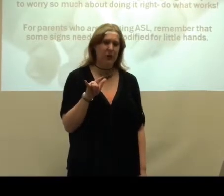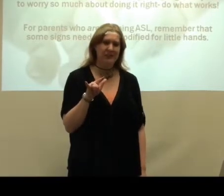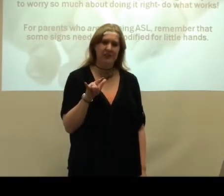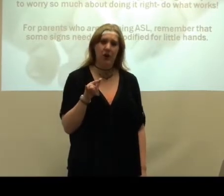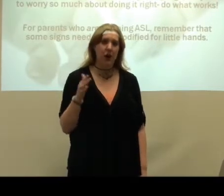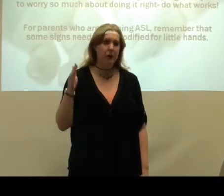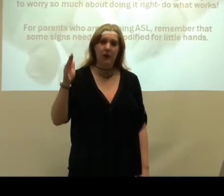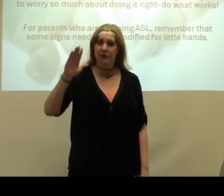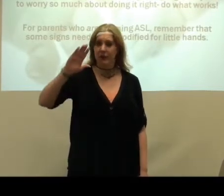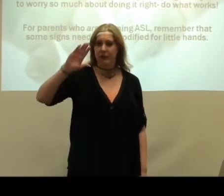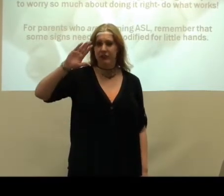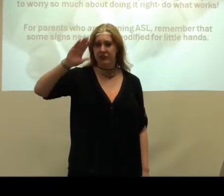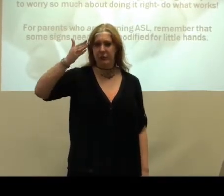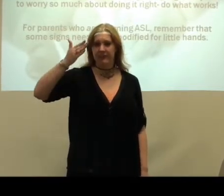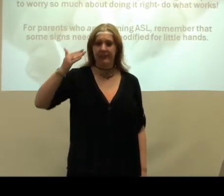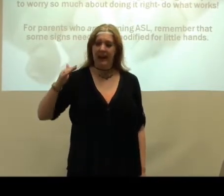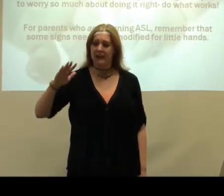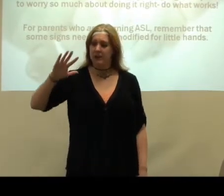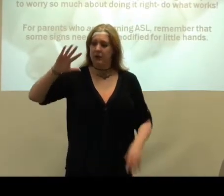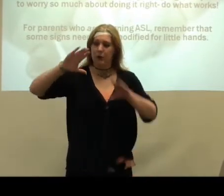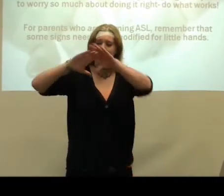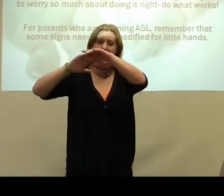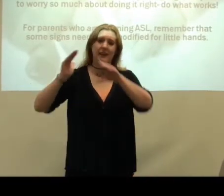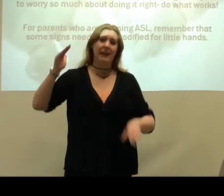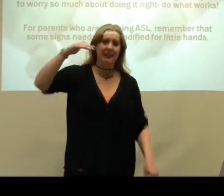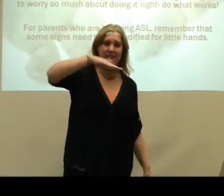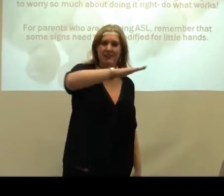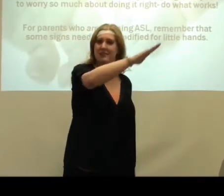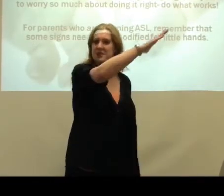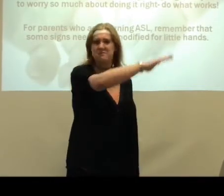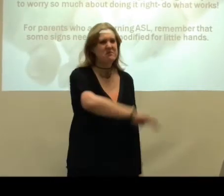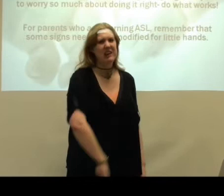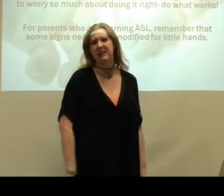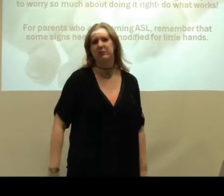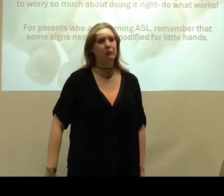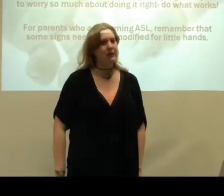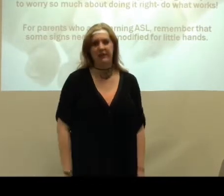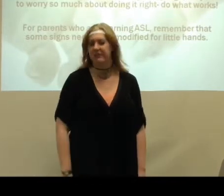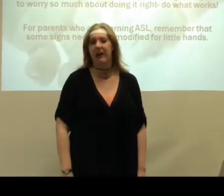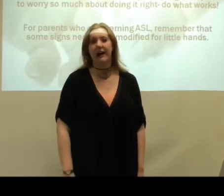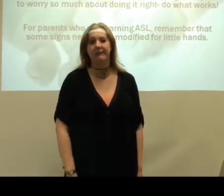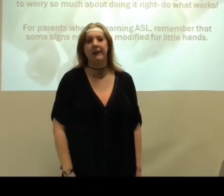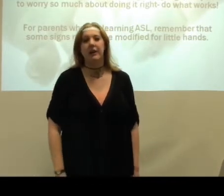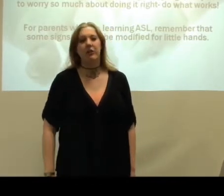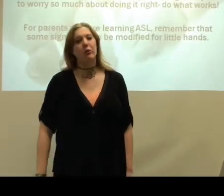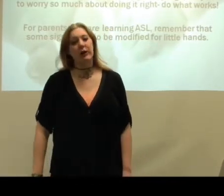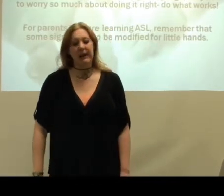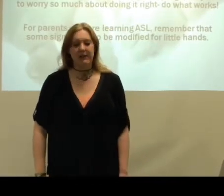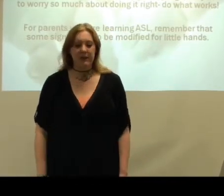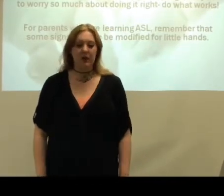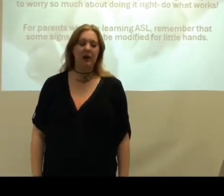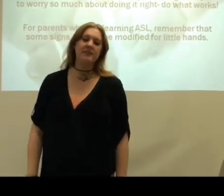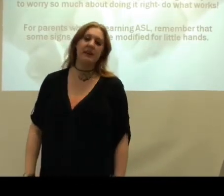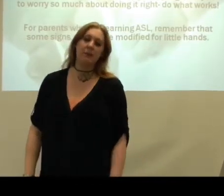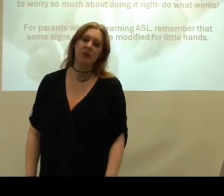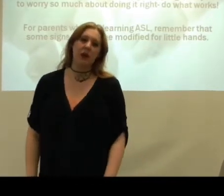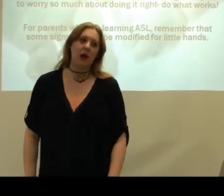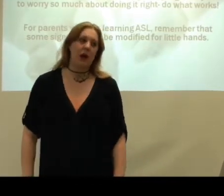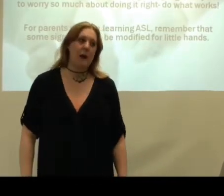it's hard. For you to just do a flat, closed hand like this is fine. They're going to get the concept. And